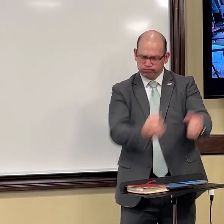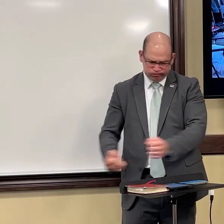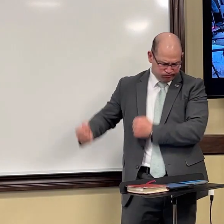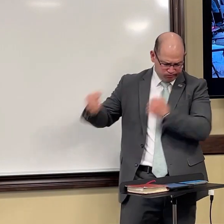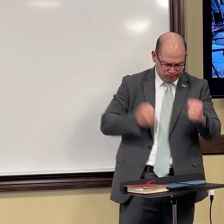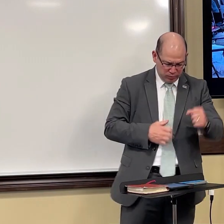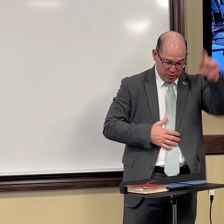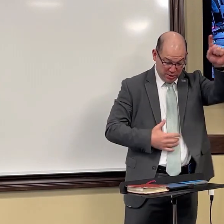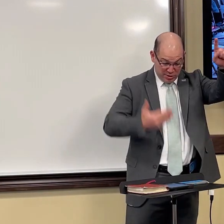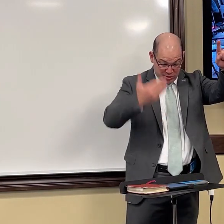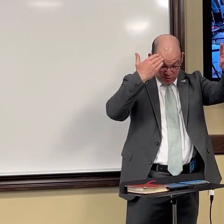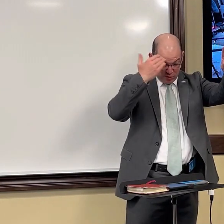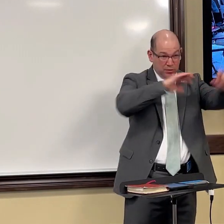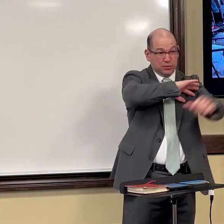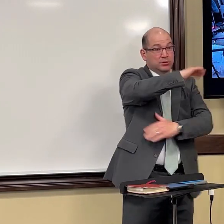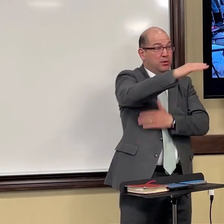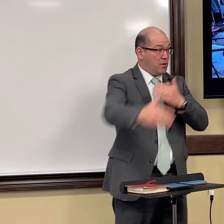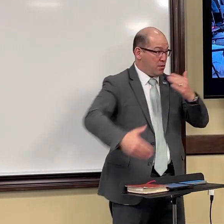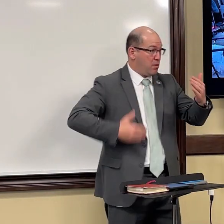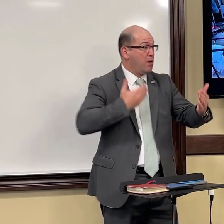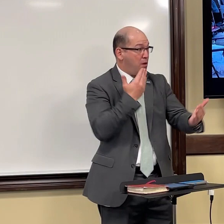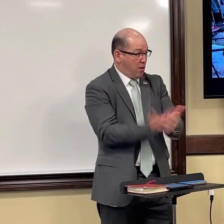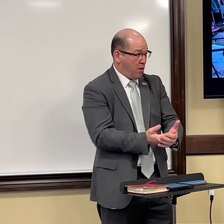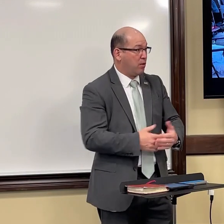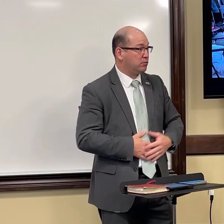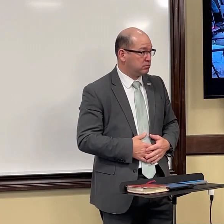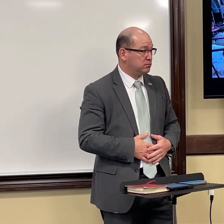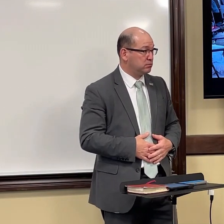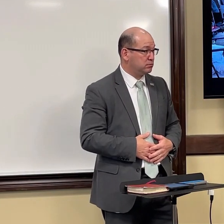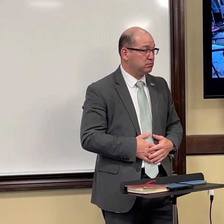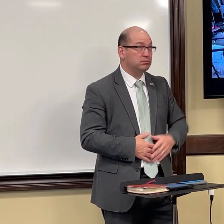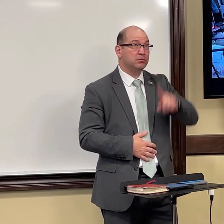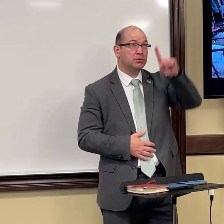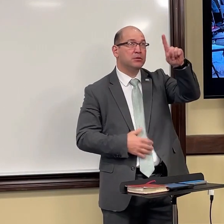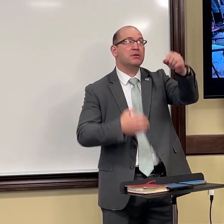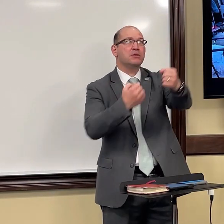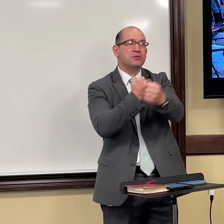God is all powerful, and He knows all things.